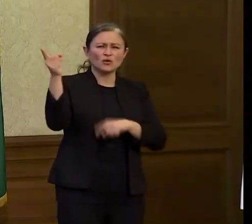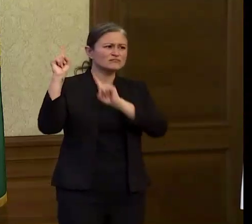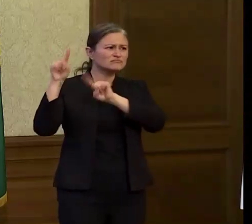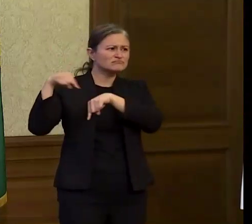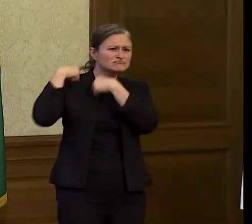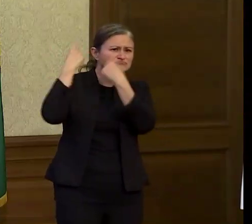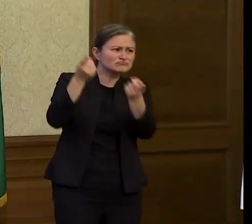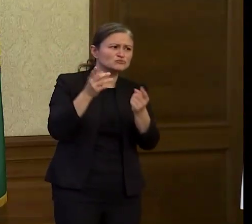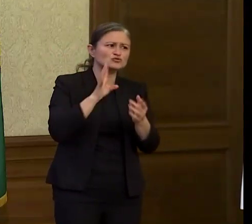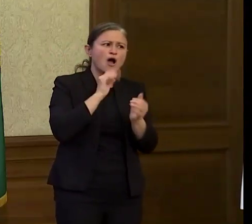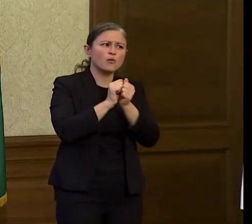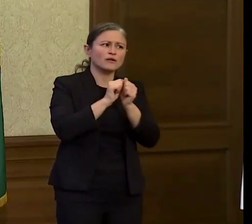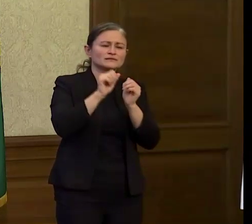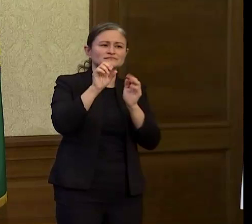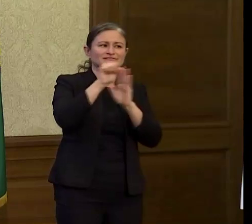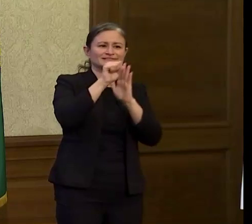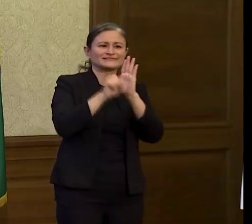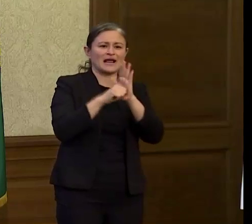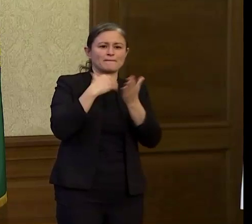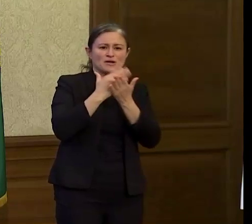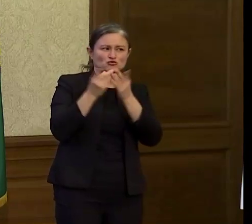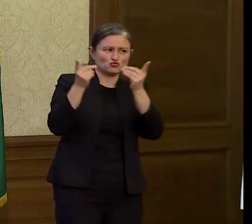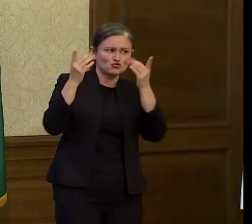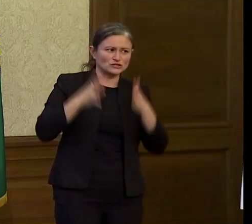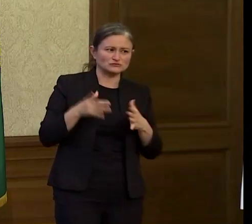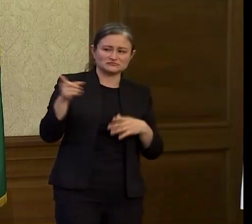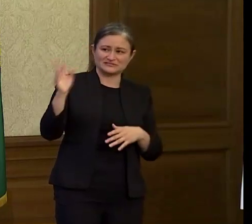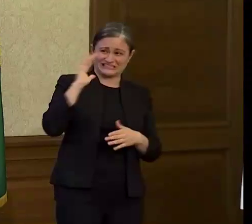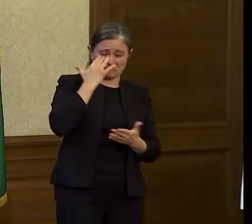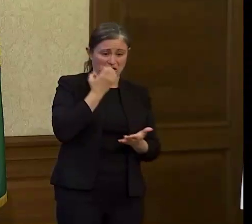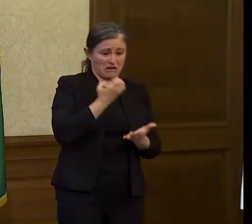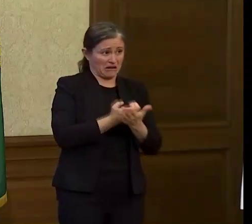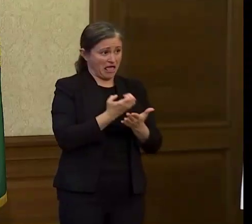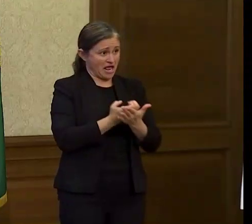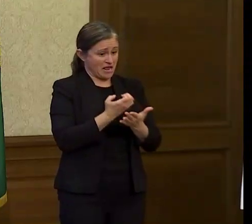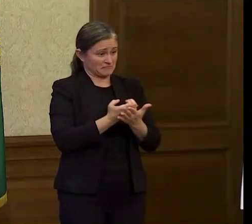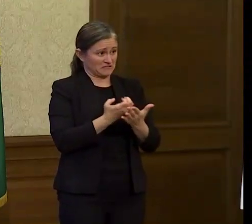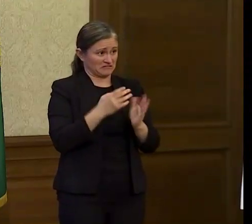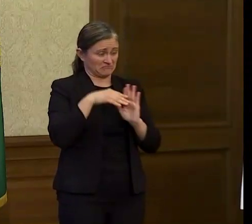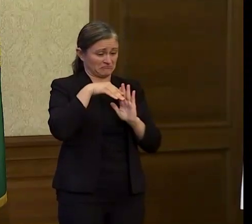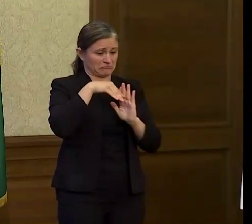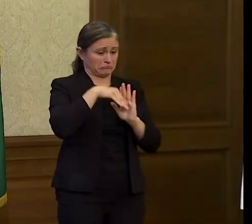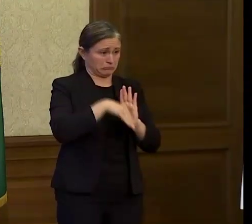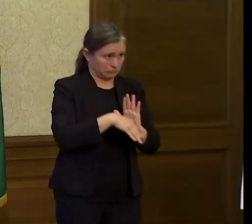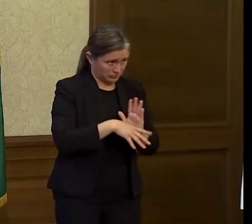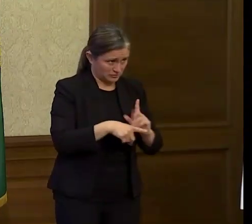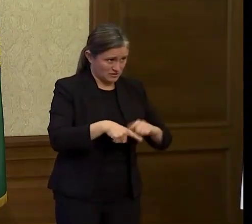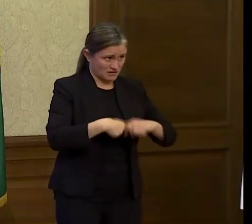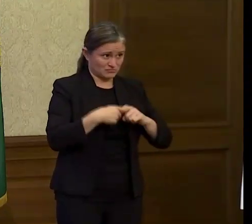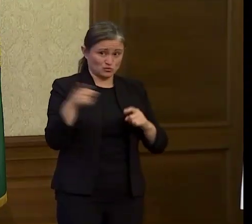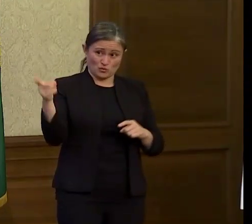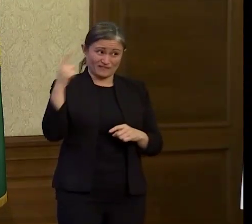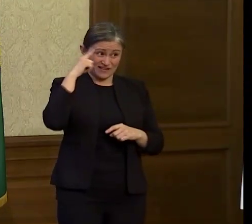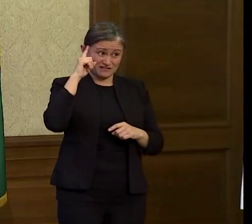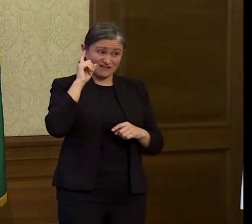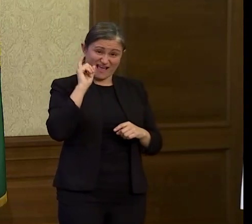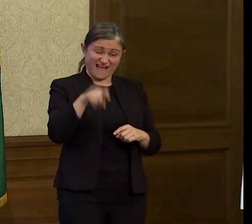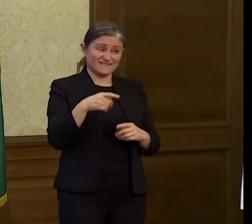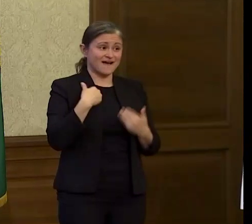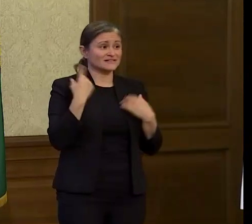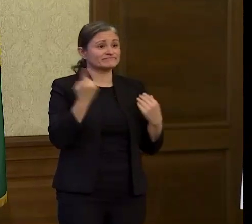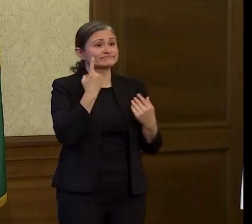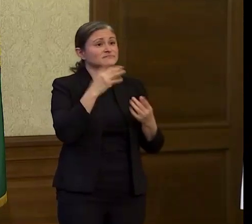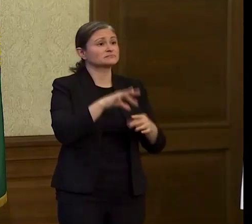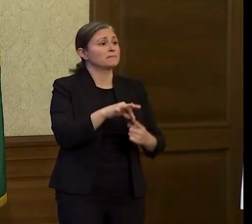given the kind of shuddering halt that the economy's come to here, do you anticipate having to call a special session in Olympia to have lawmakers